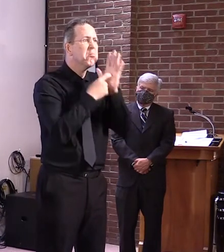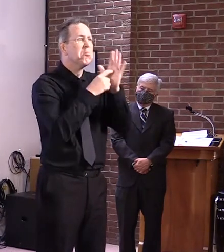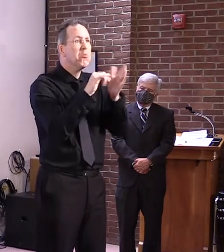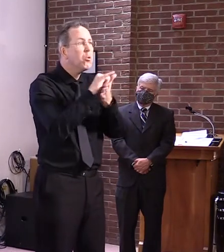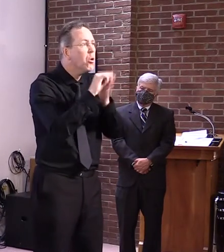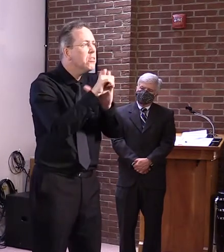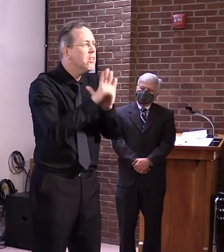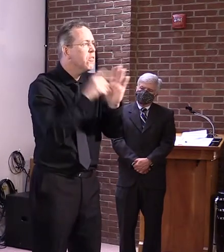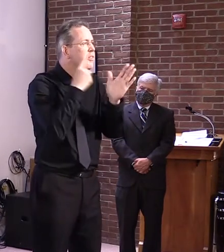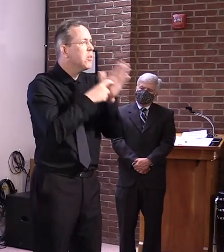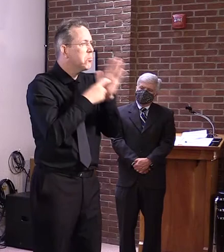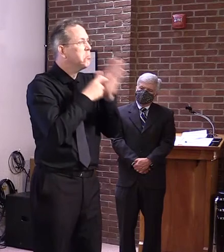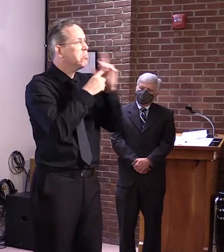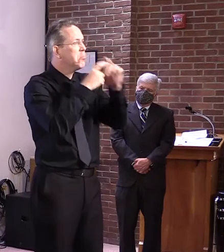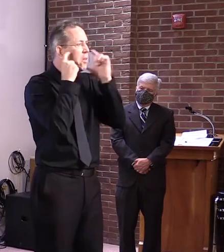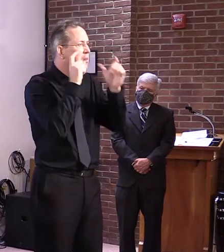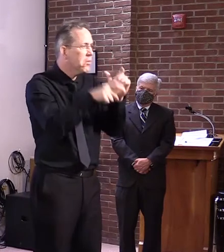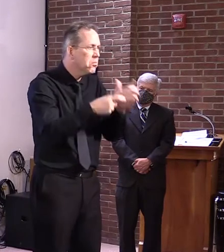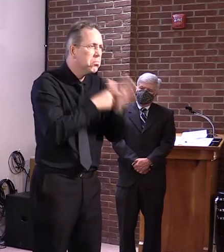can,